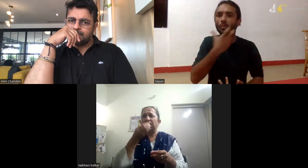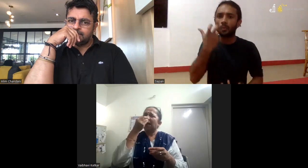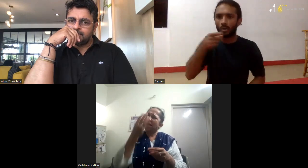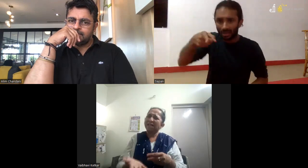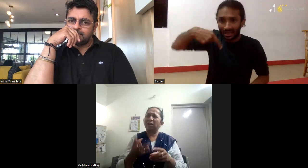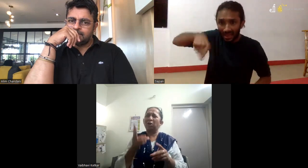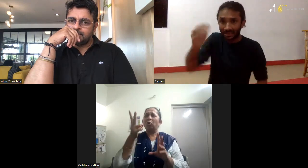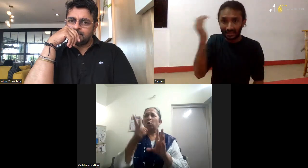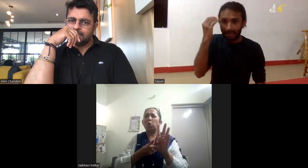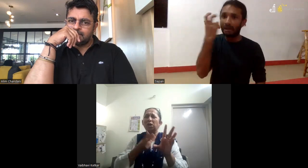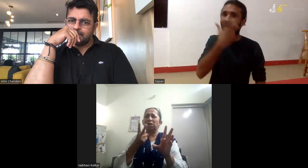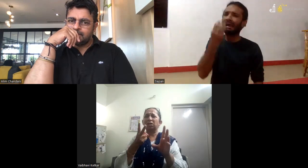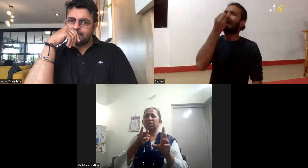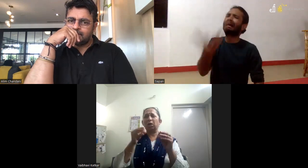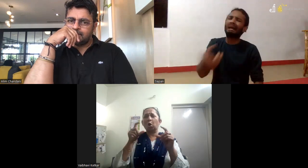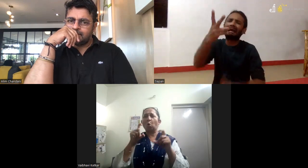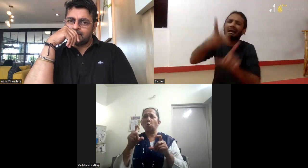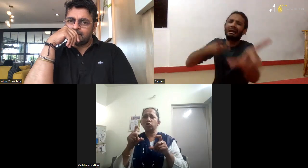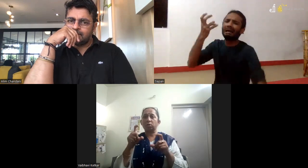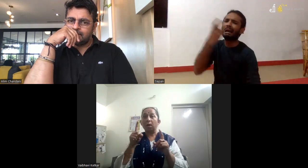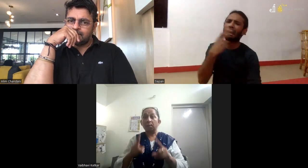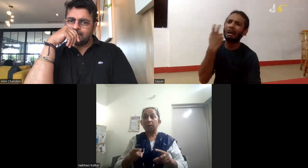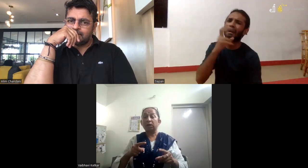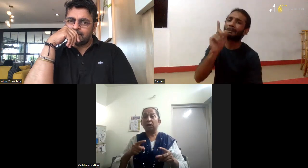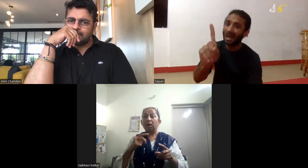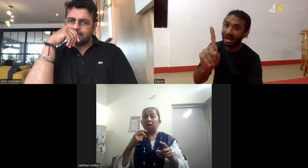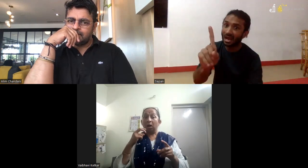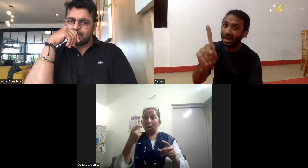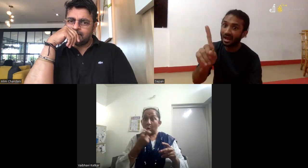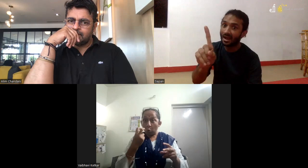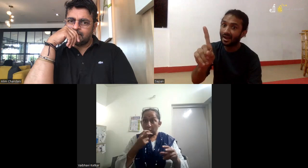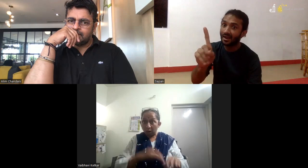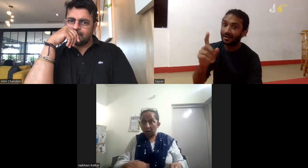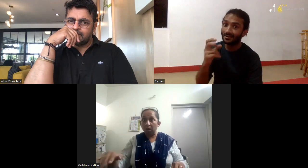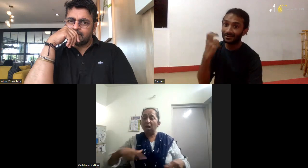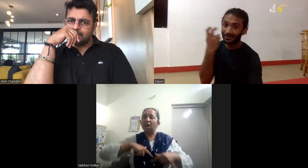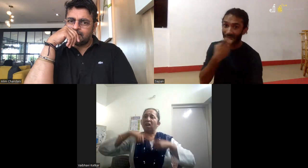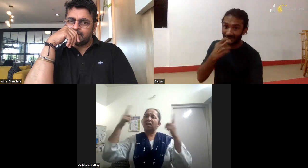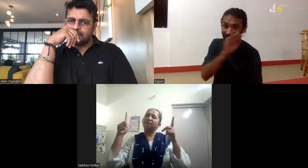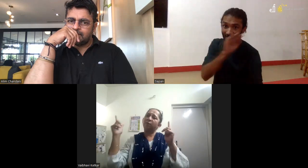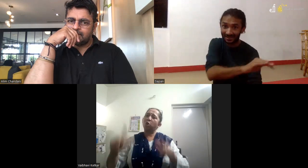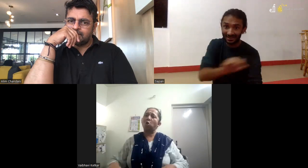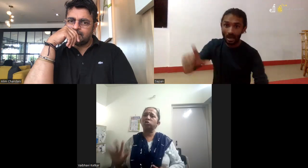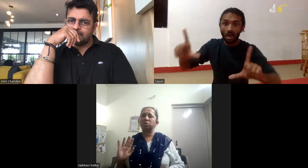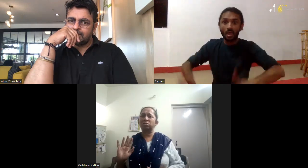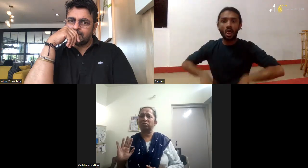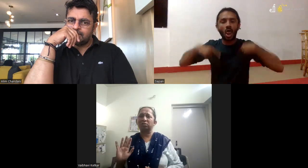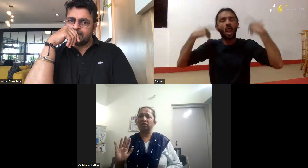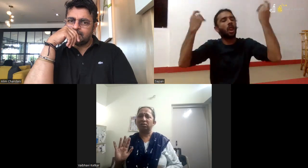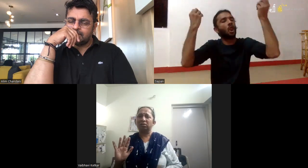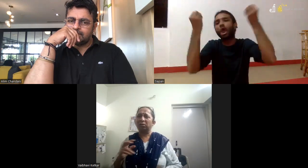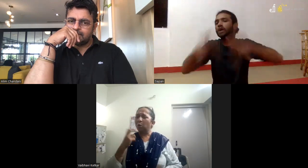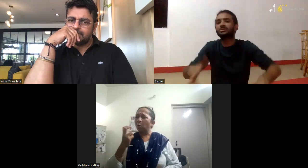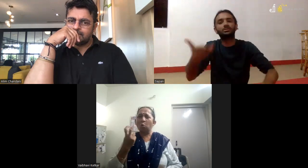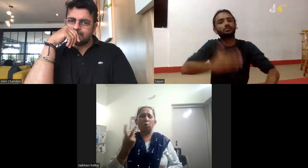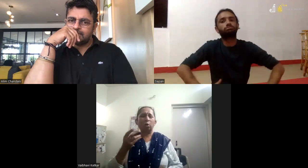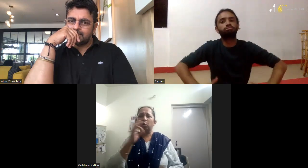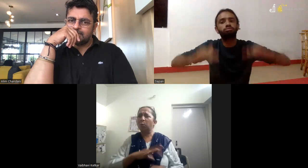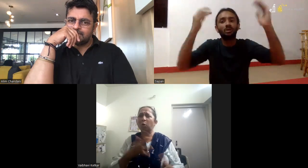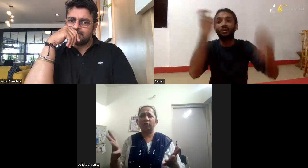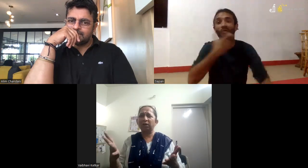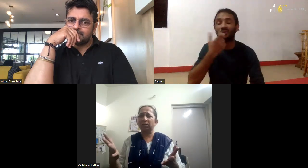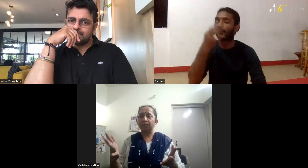it, because we want associations and other organizations to come together, and they will also do the advocacy work. I